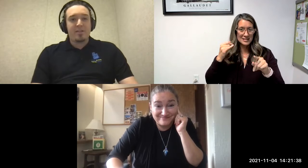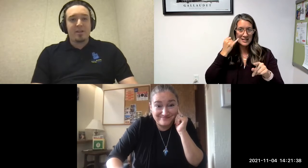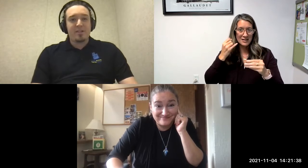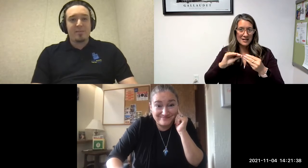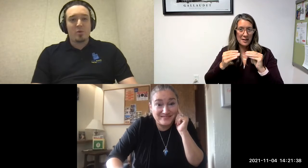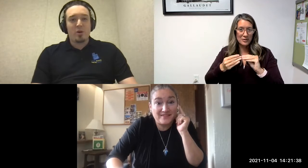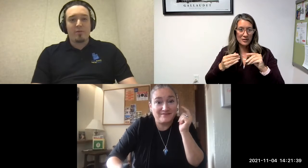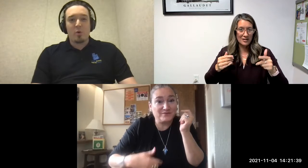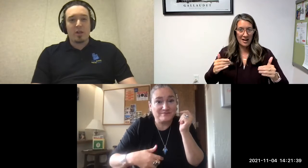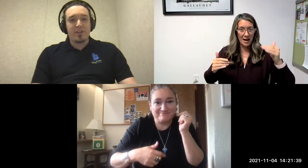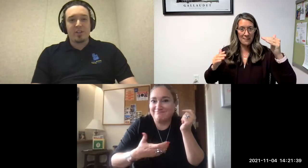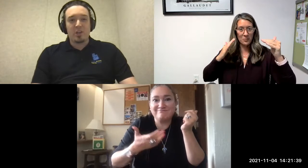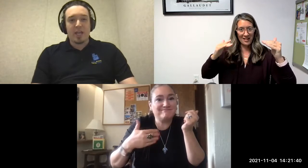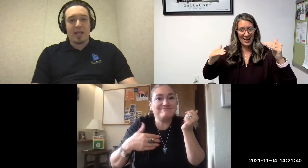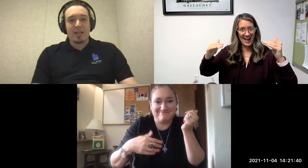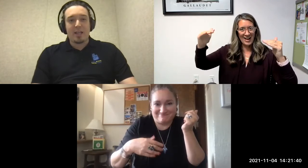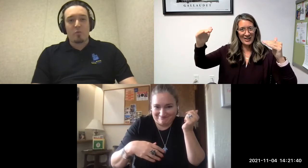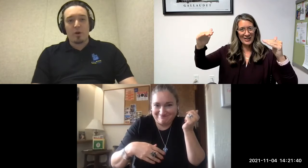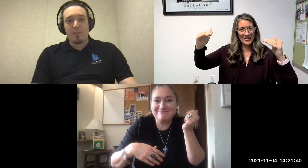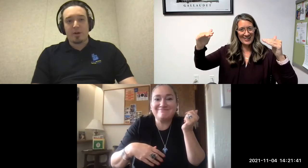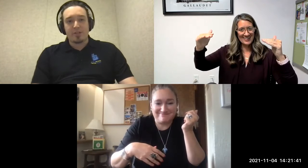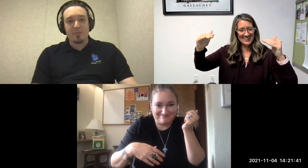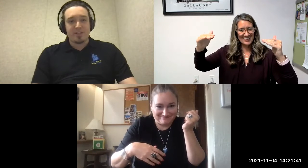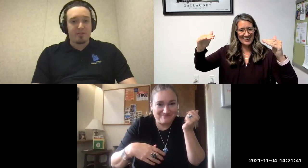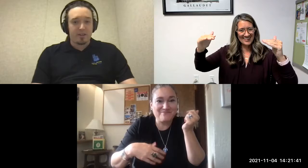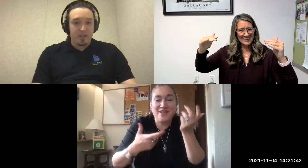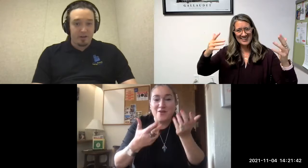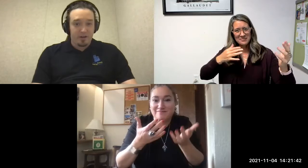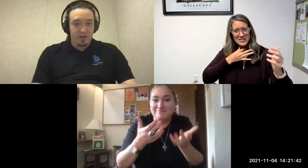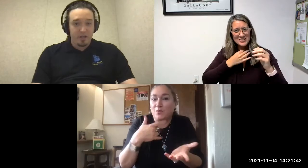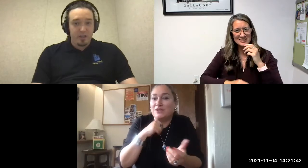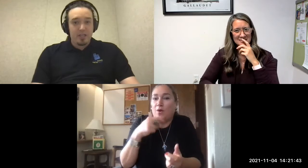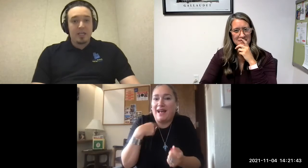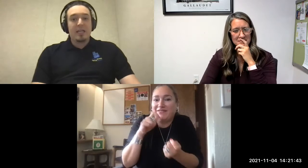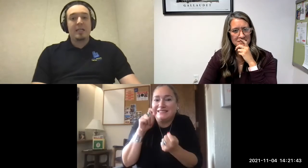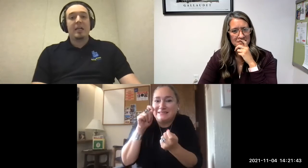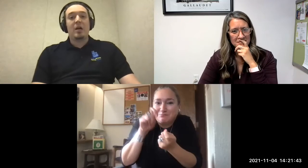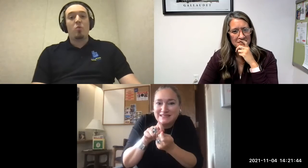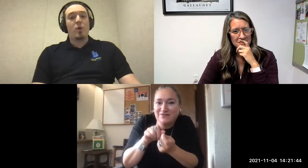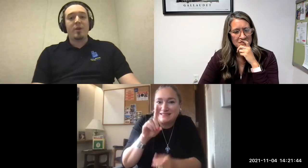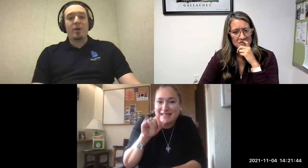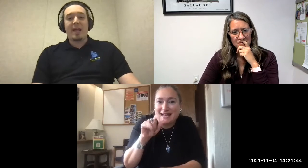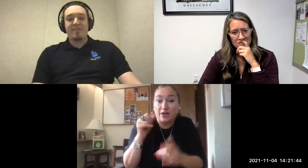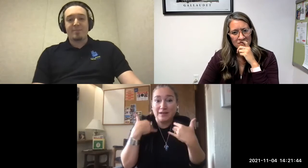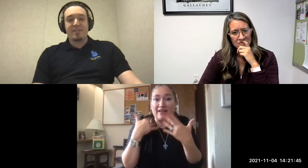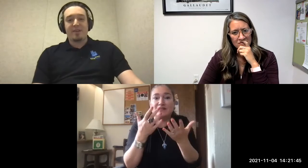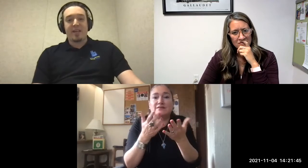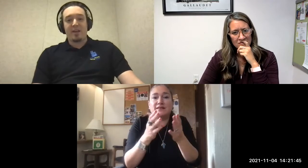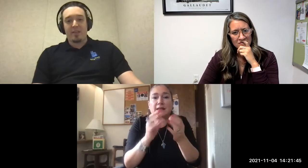Is there some sort of correlation to look at if one number goes up, does it affect the other? We don't have specific data in